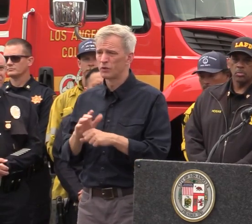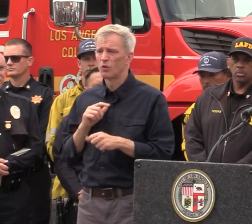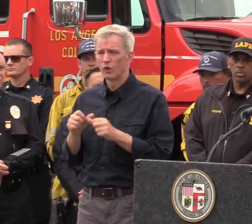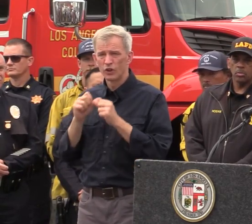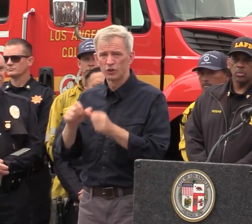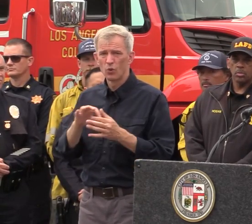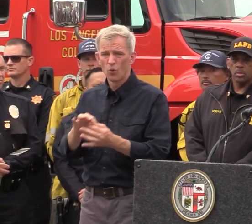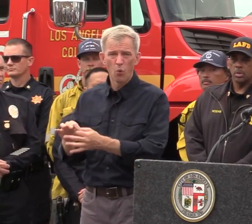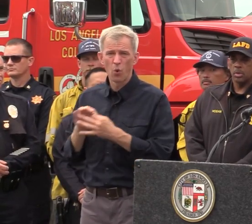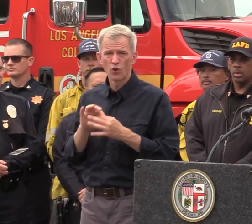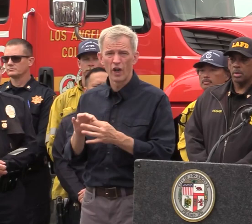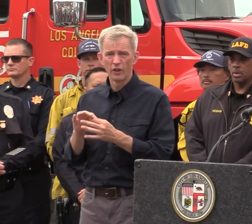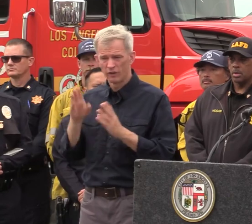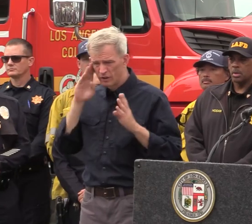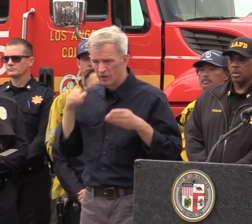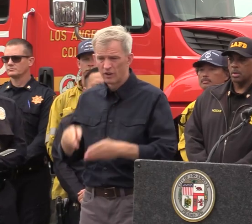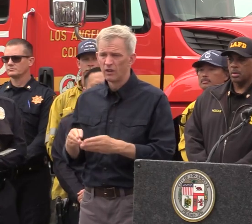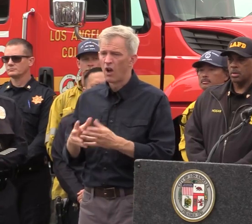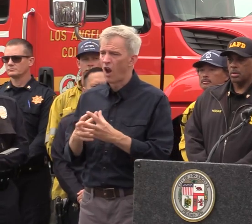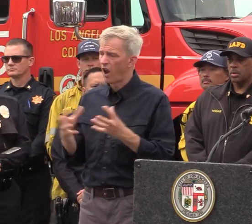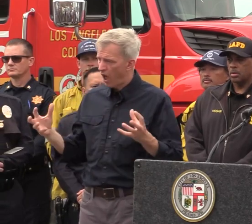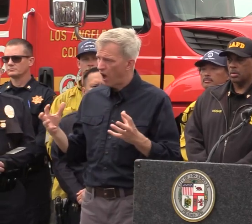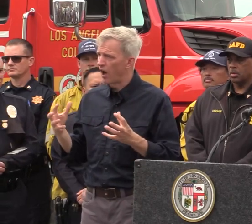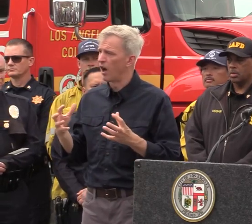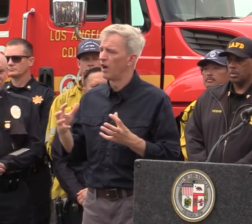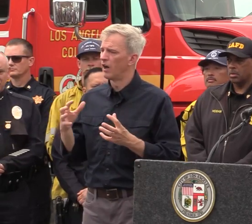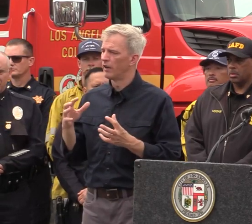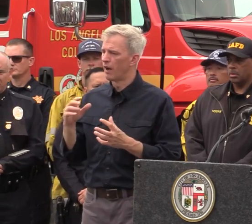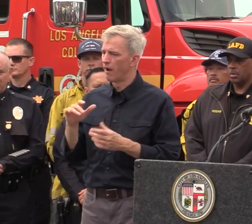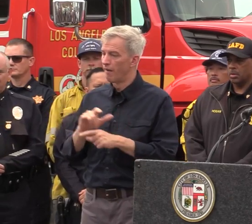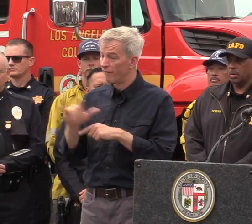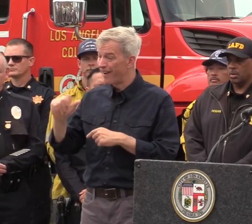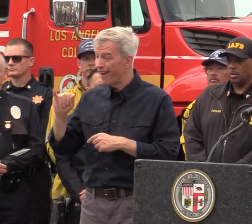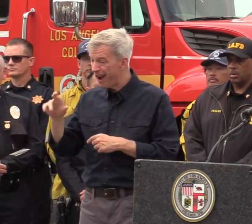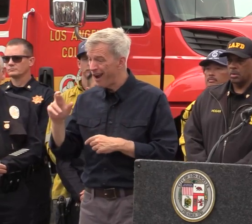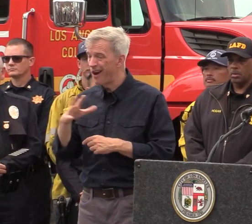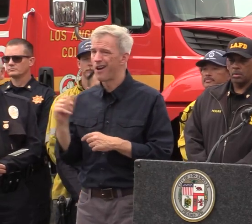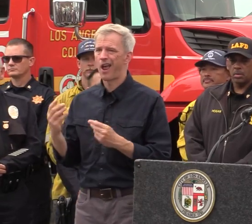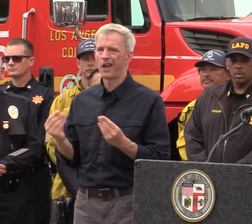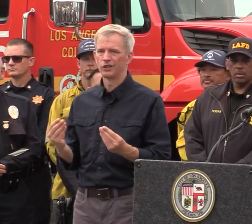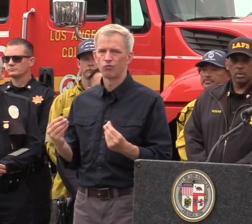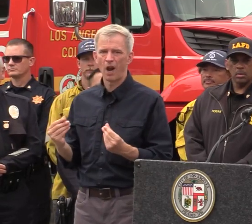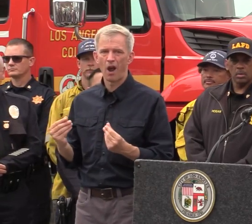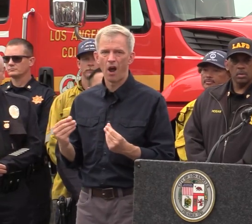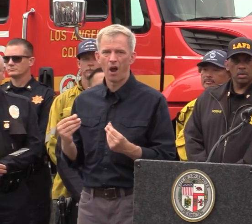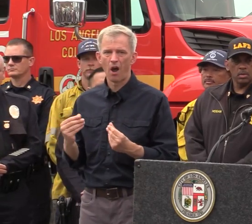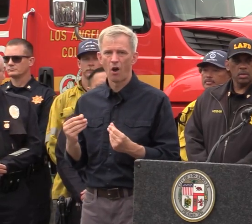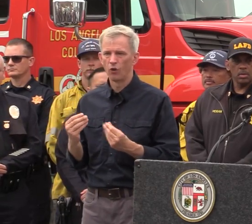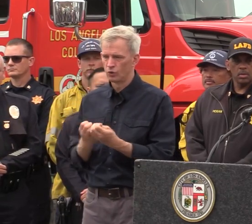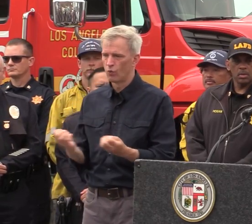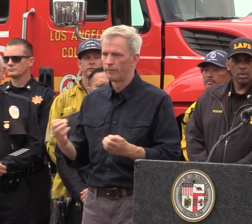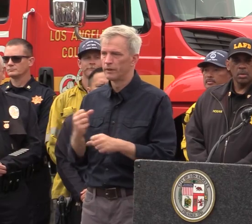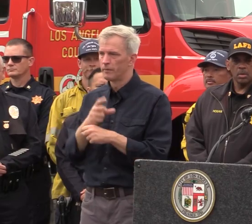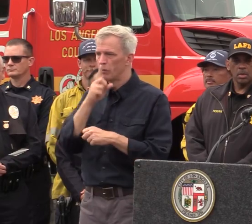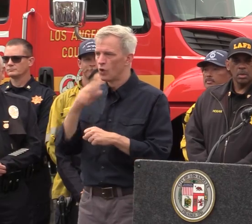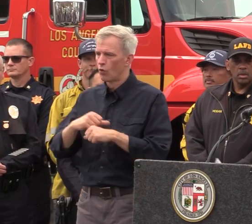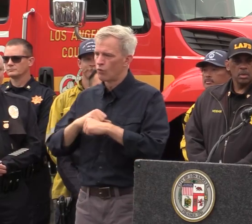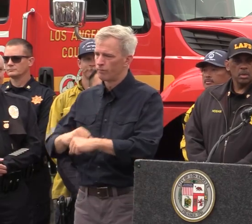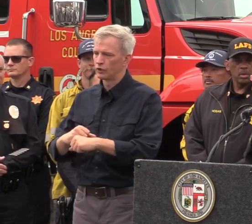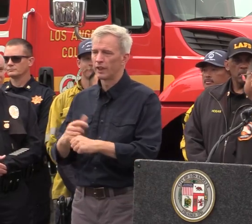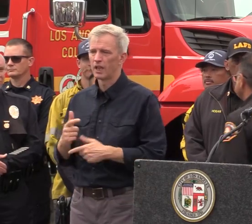a vast number of air and ground resources to protect the lives and the property of our residents. Thank you.